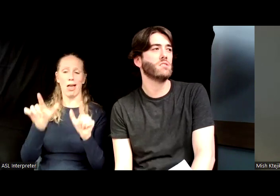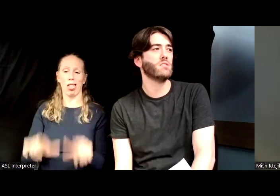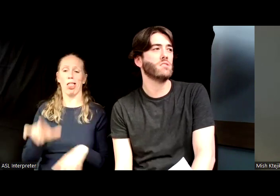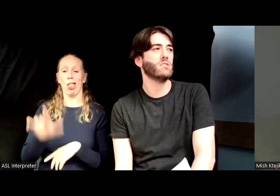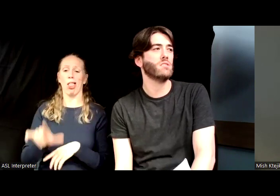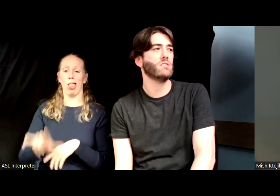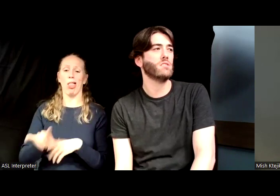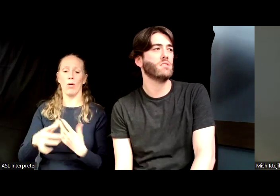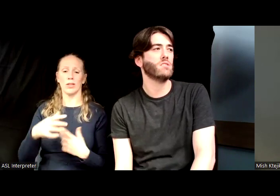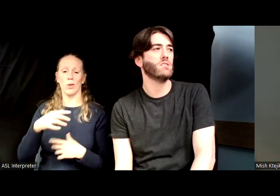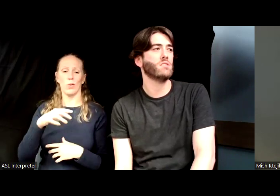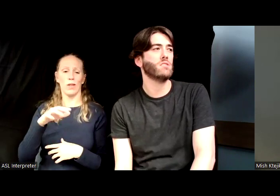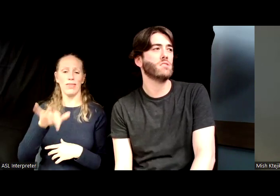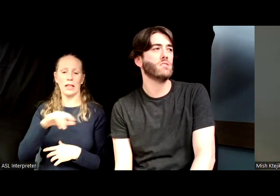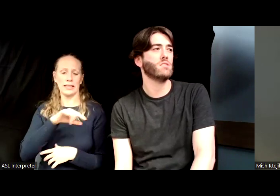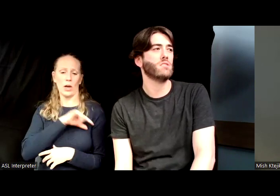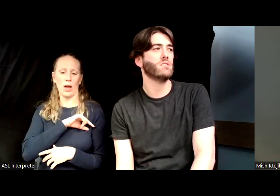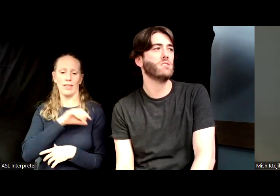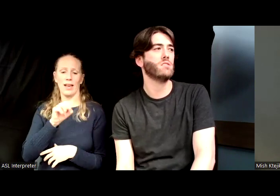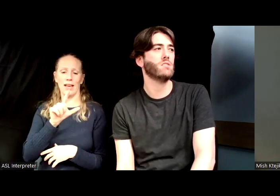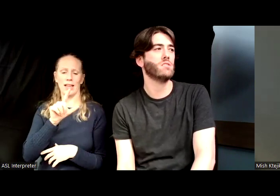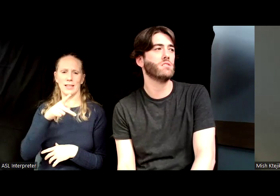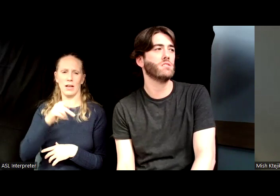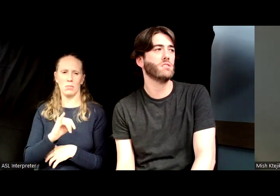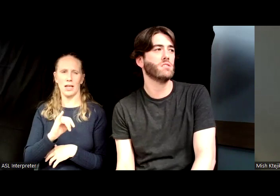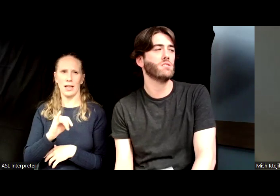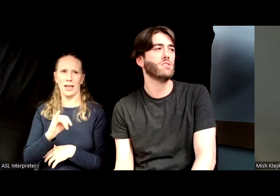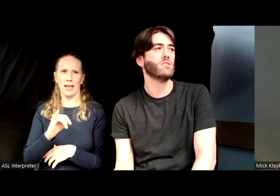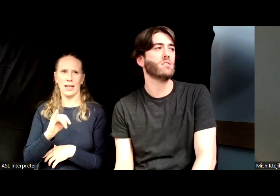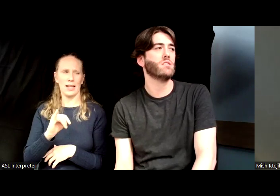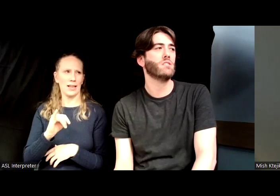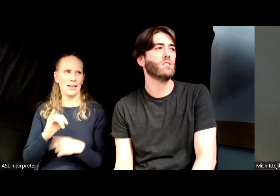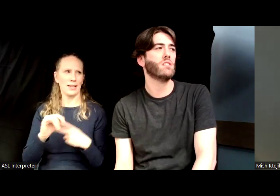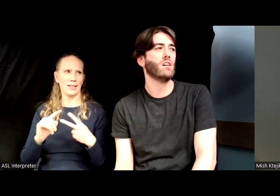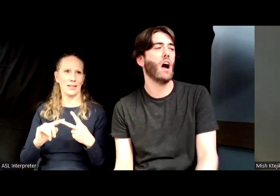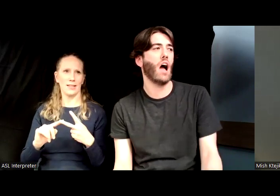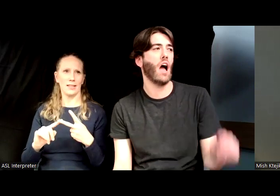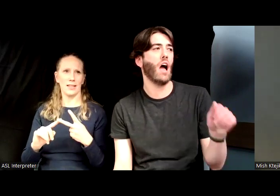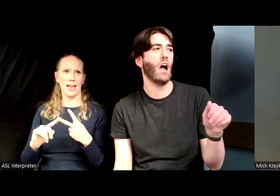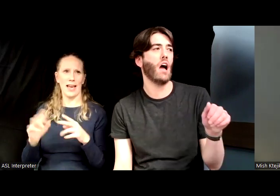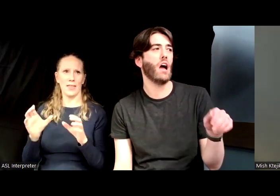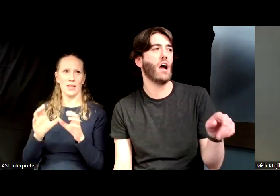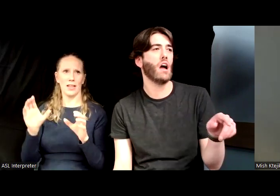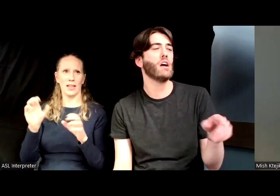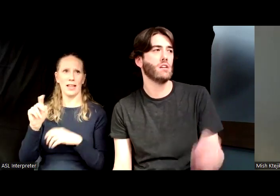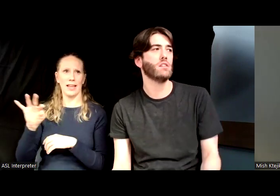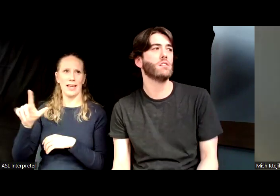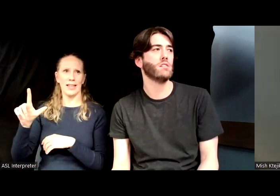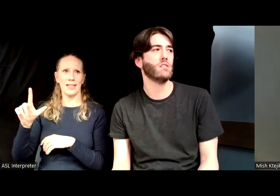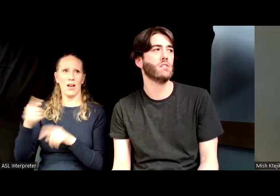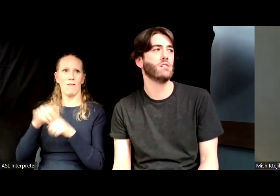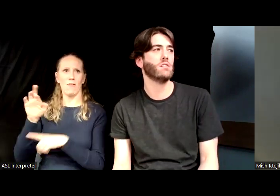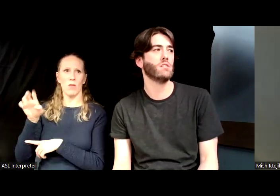2 qualifications, the SLPI and the certification ASL from RIT. So